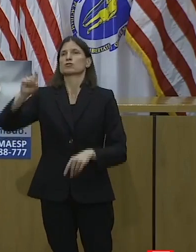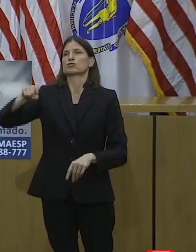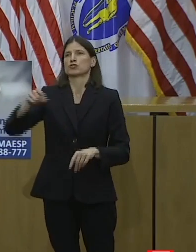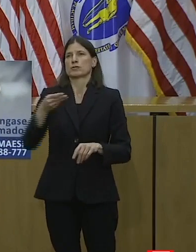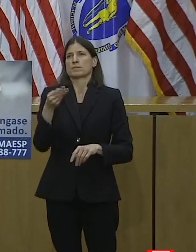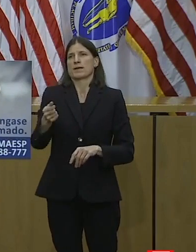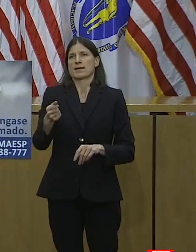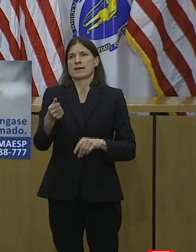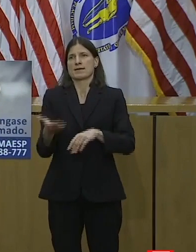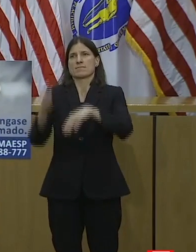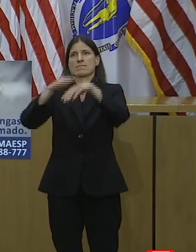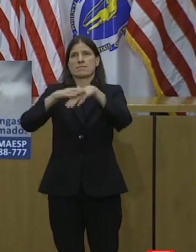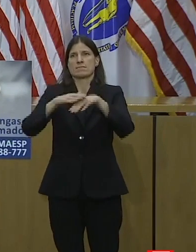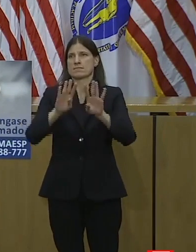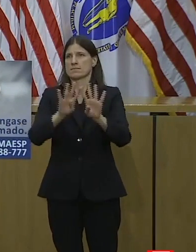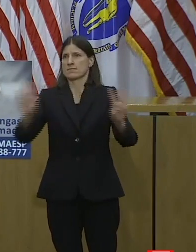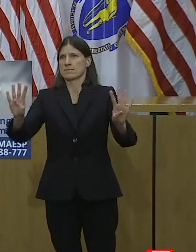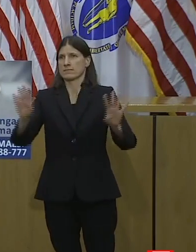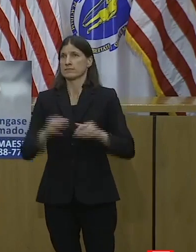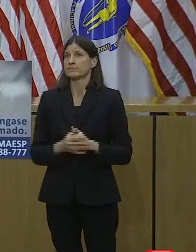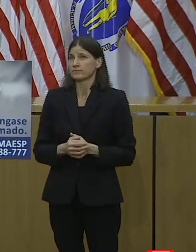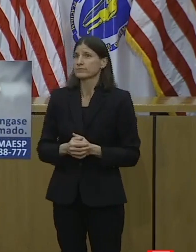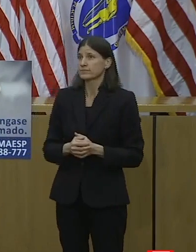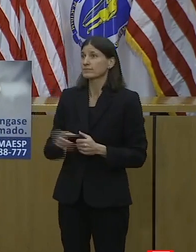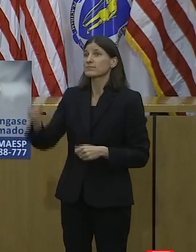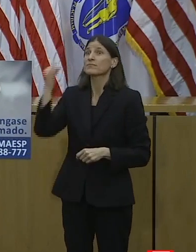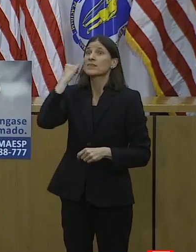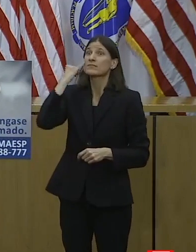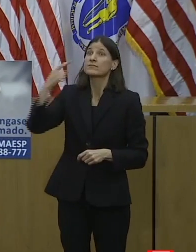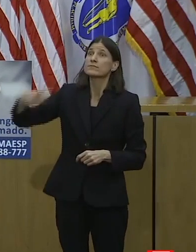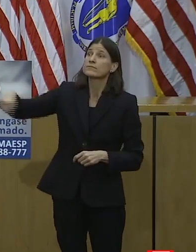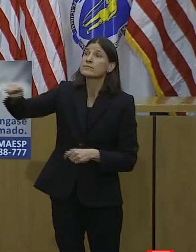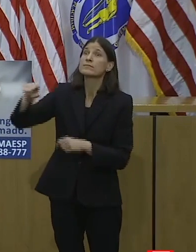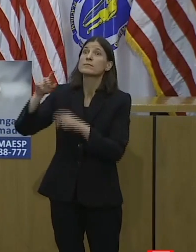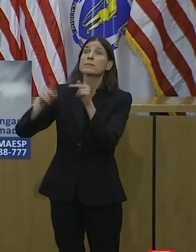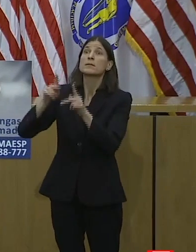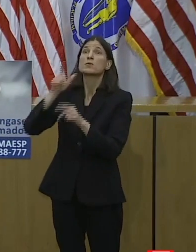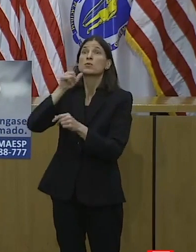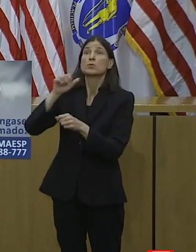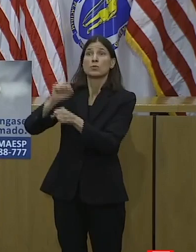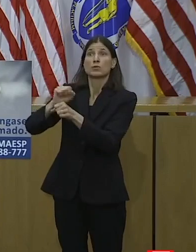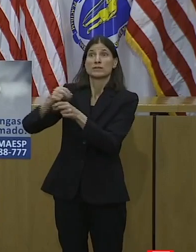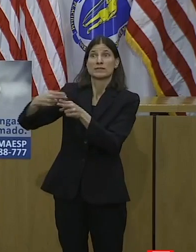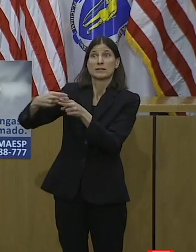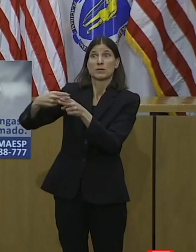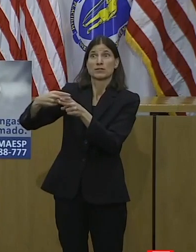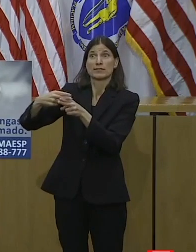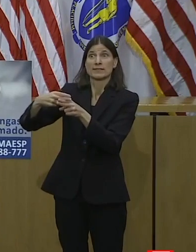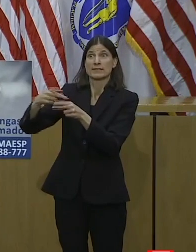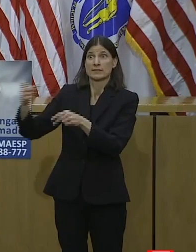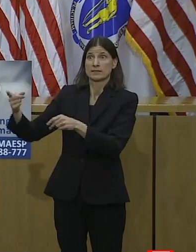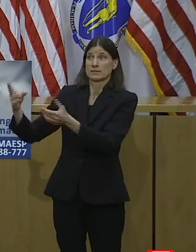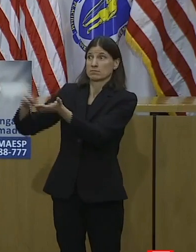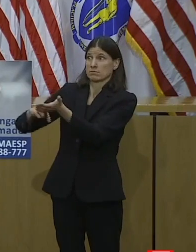recruit. So if individuals work for a certain period of time, and we're still trying to work out what the number of hours